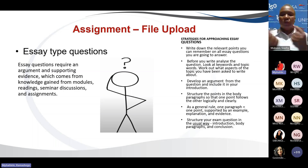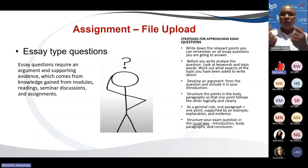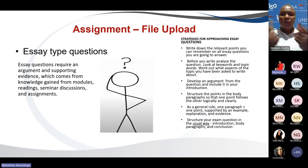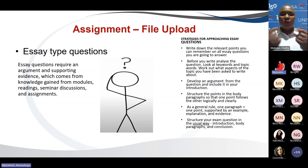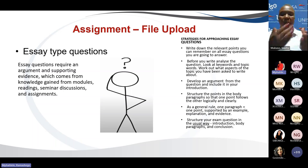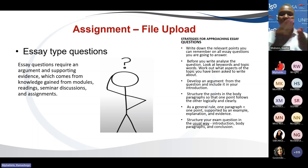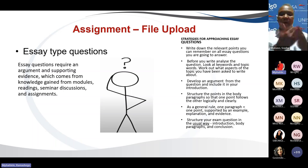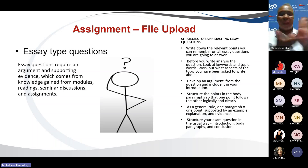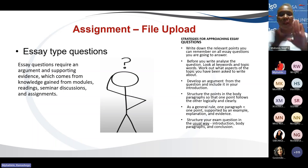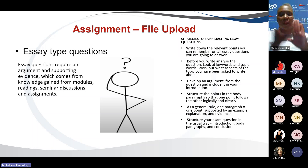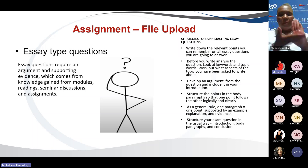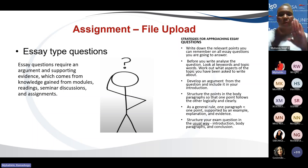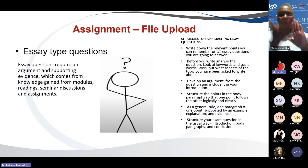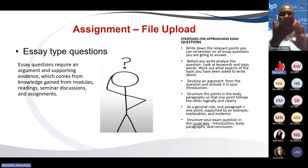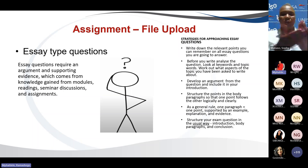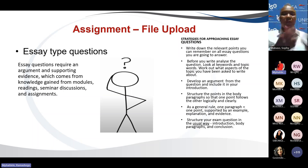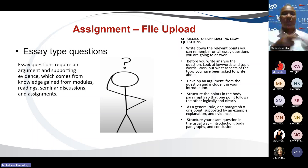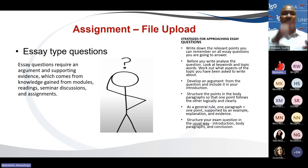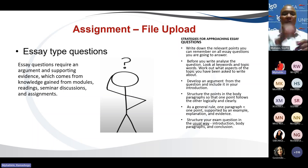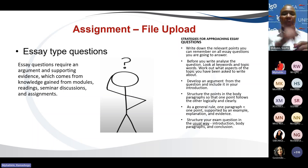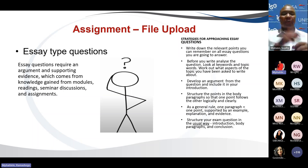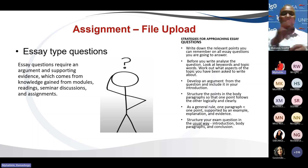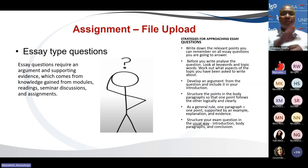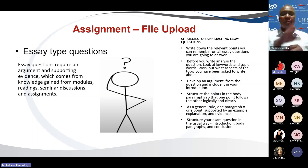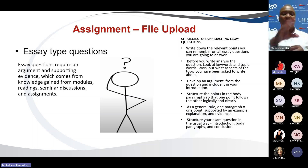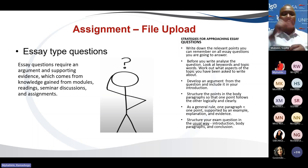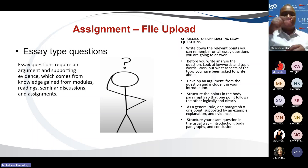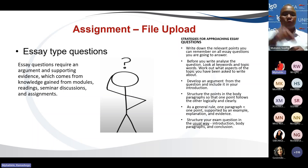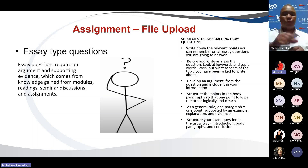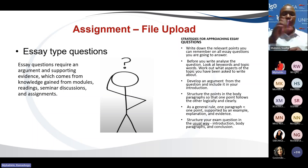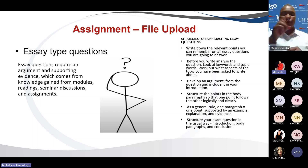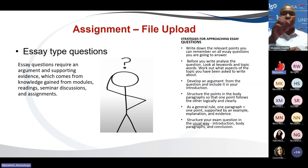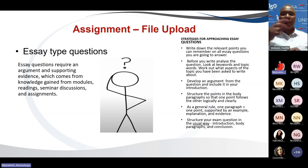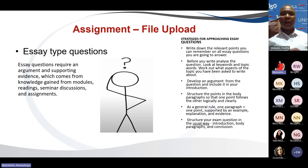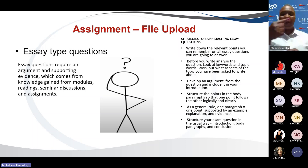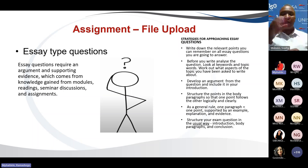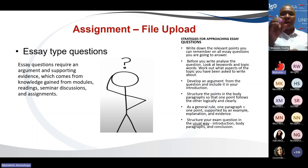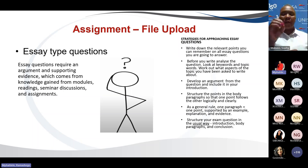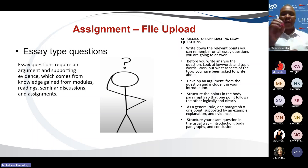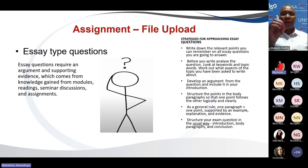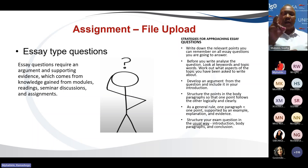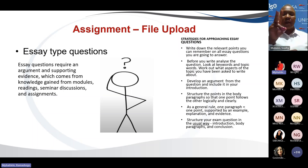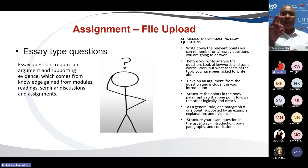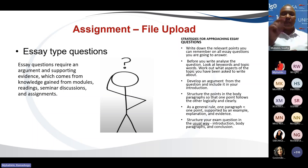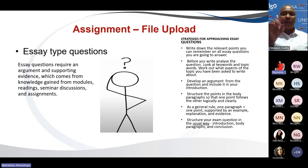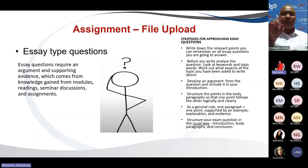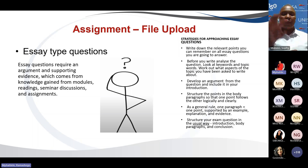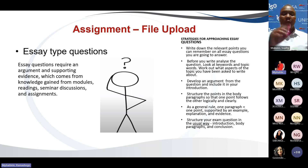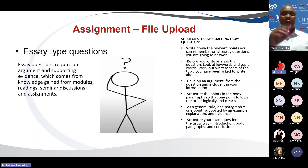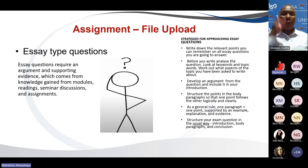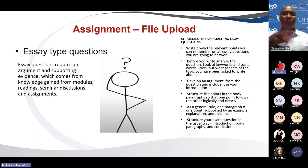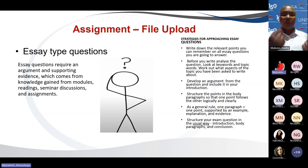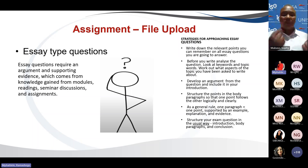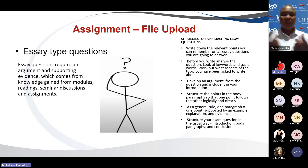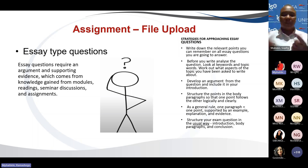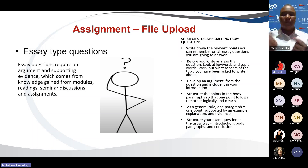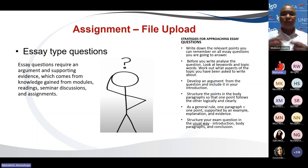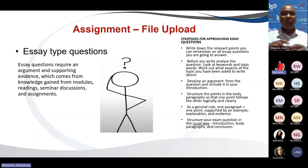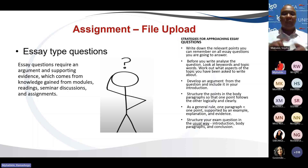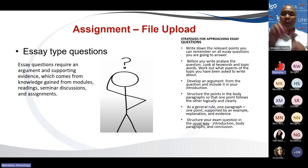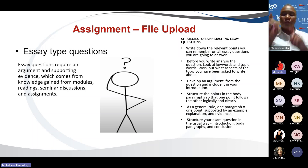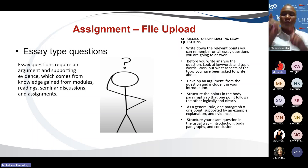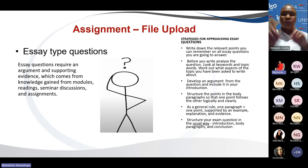upload. So the MCQs, which Dr. Govender finished with, are going to be done in a quiz.